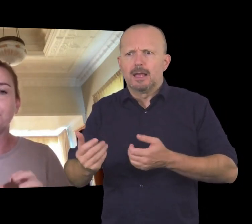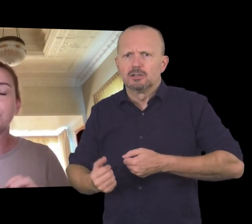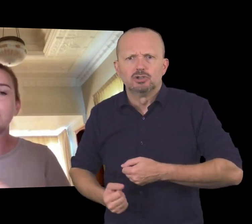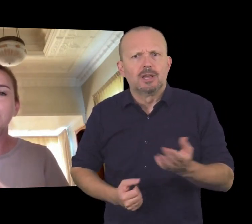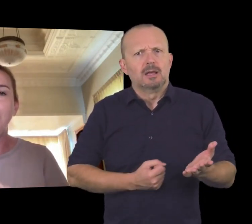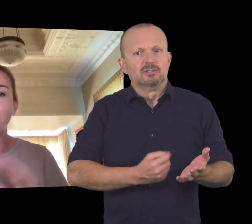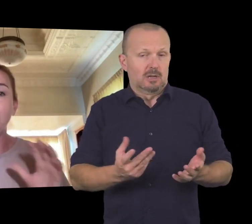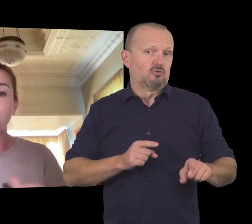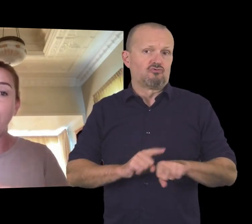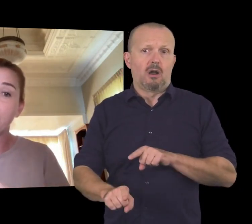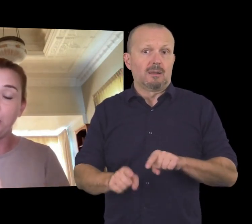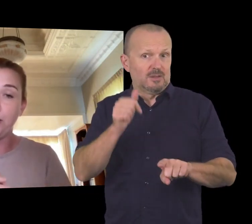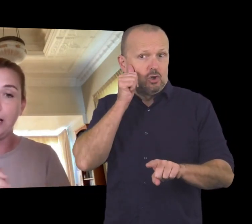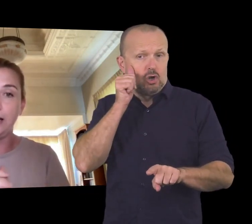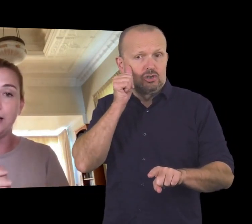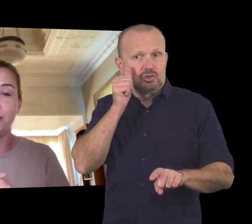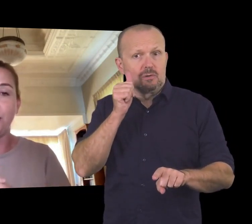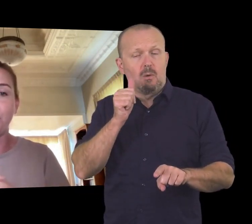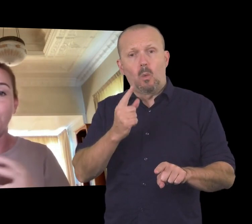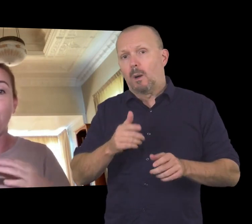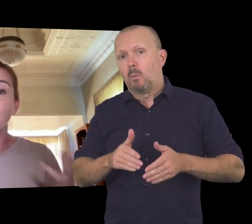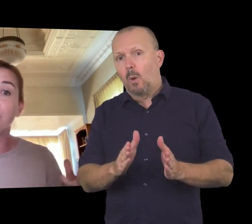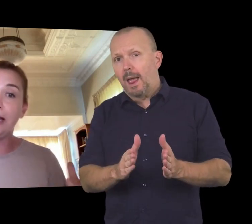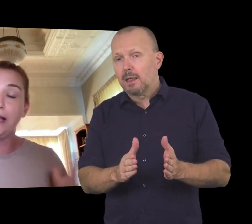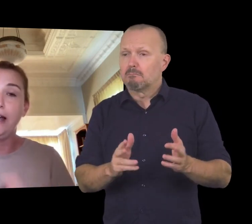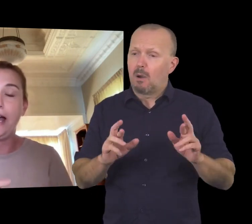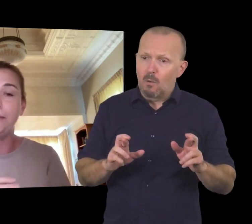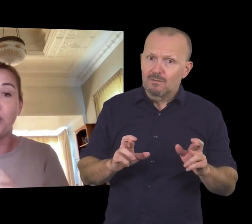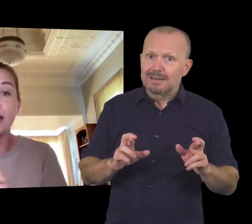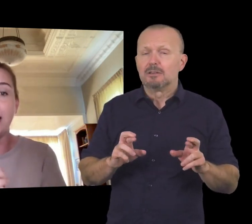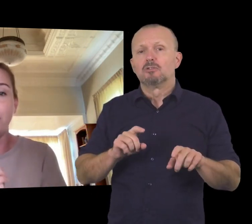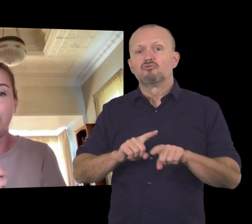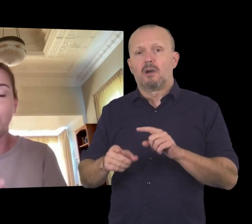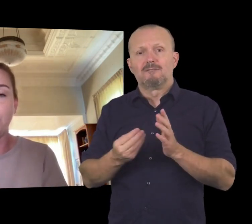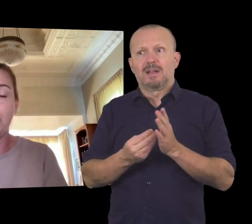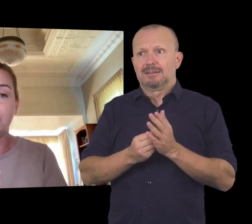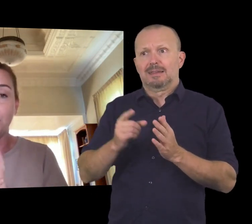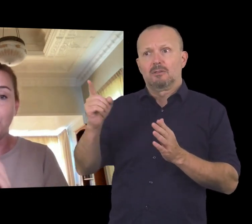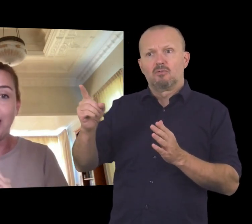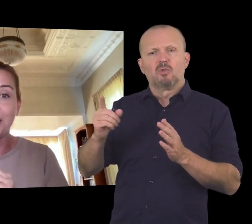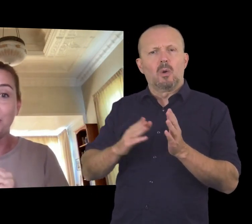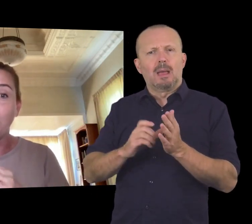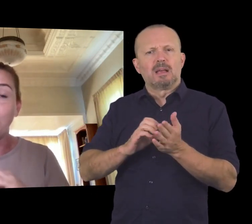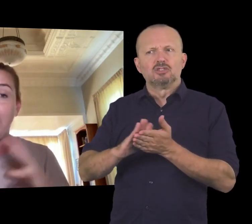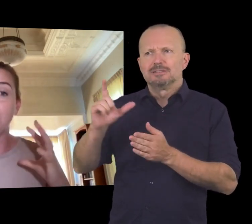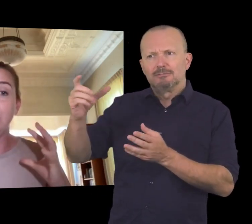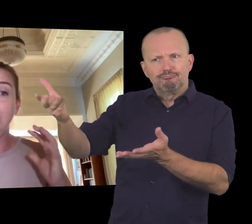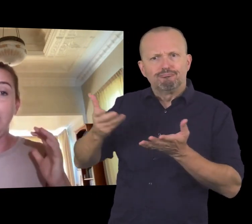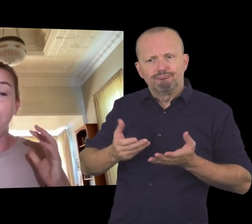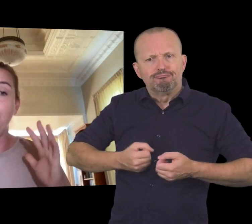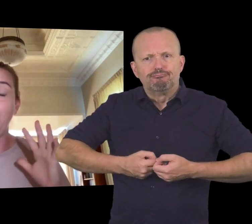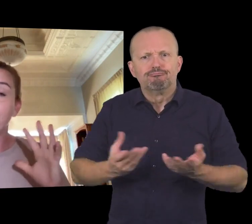knowledge. And one of the ways we're doing that is through hopefully trying to get funding through Manatu Tonga to roll